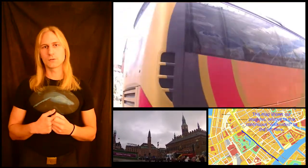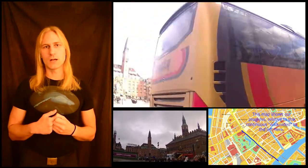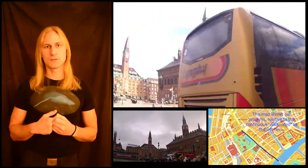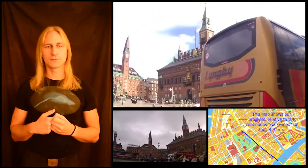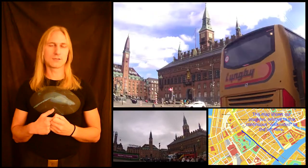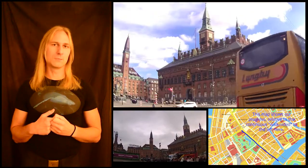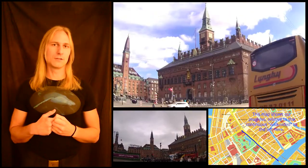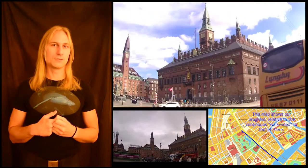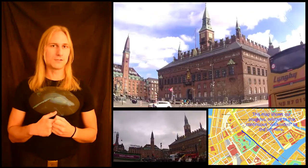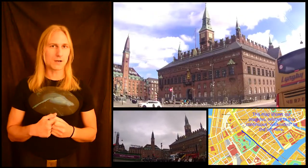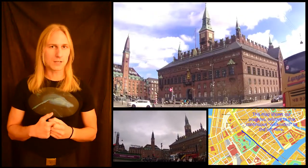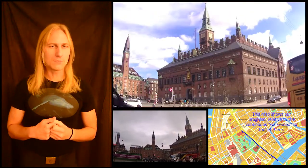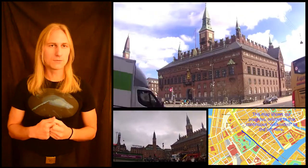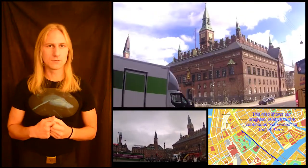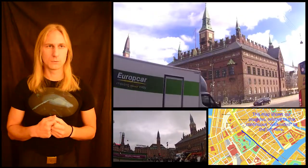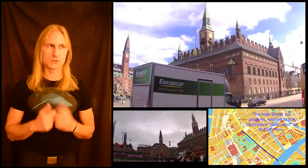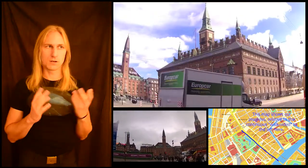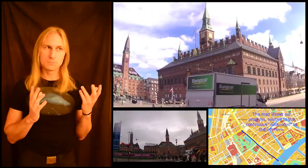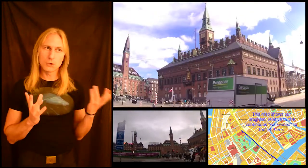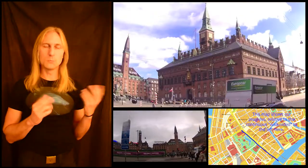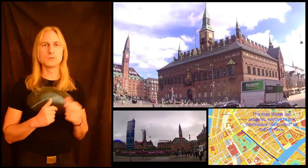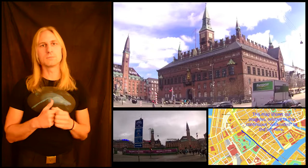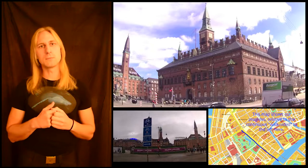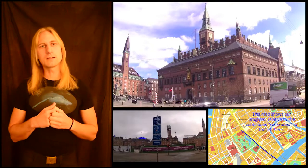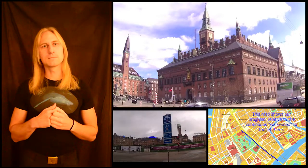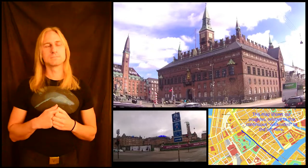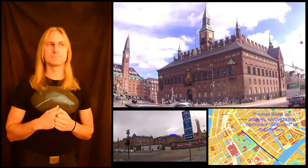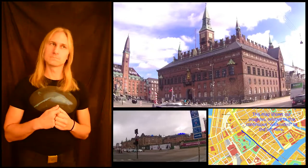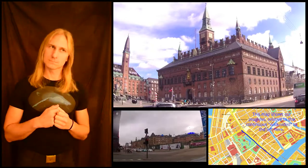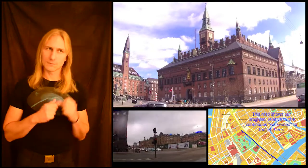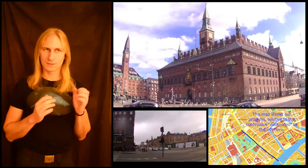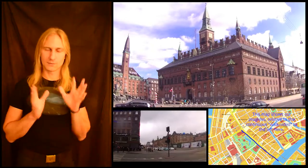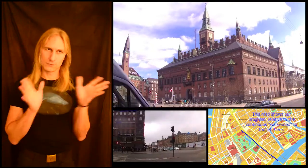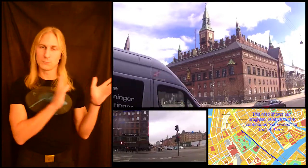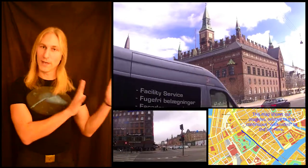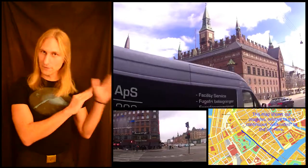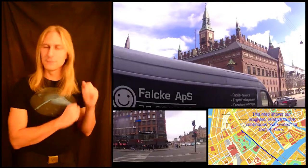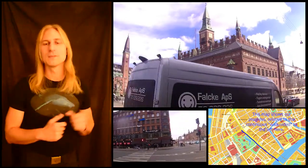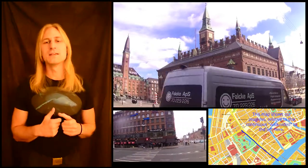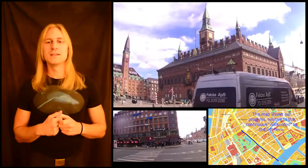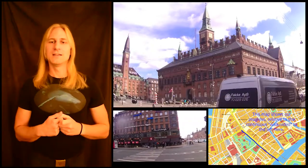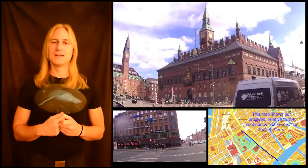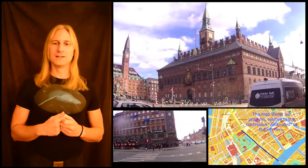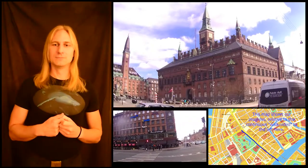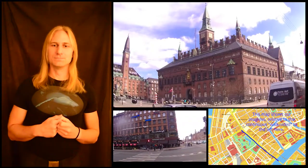it also houses some city archives, which are open to the public, if you behave.